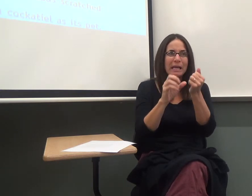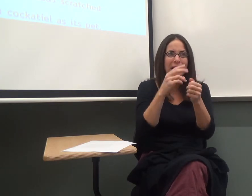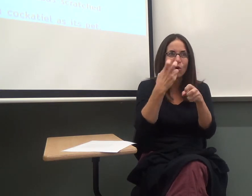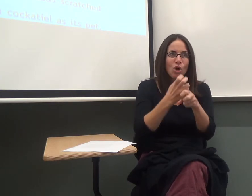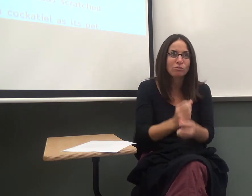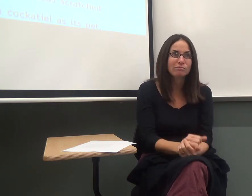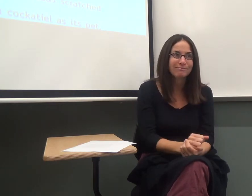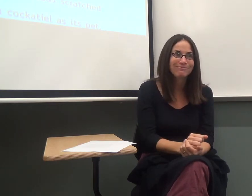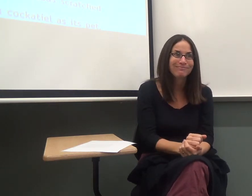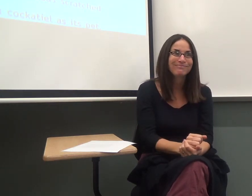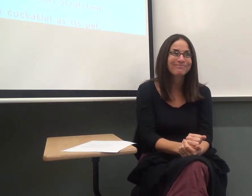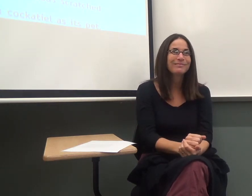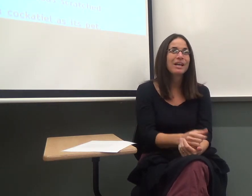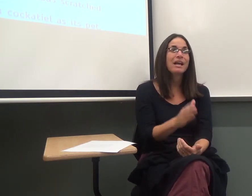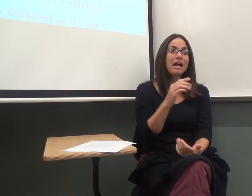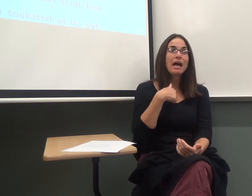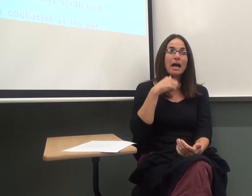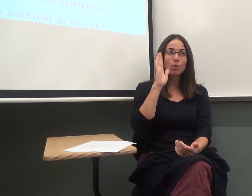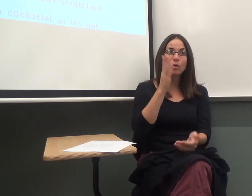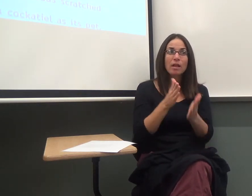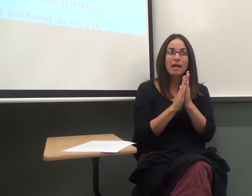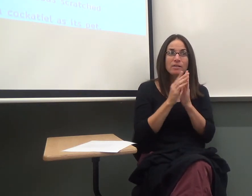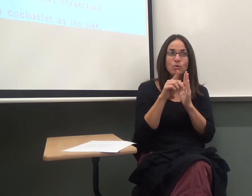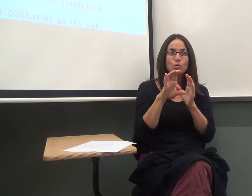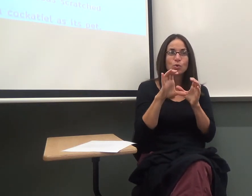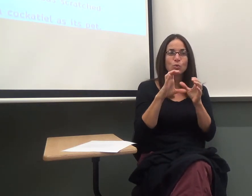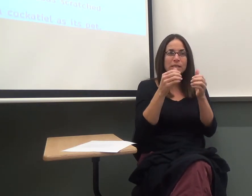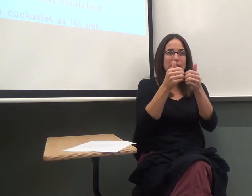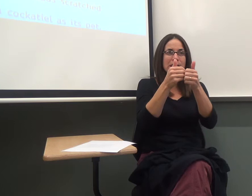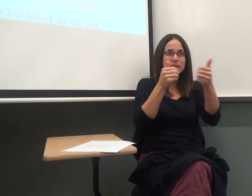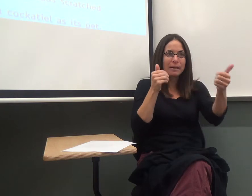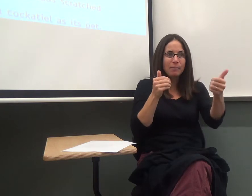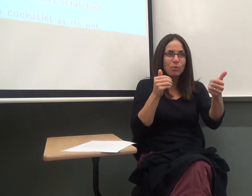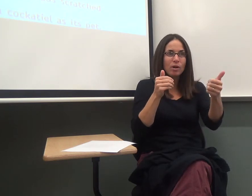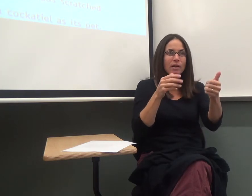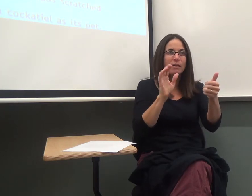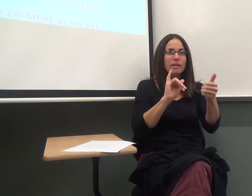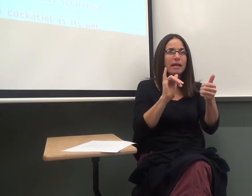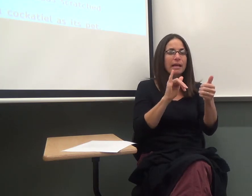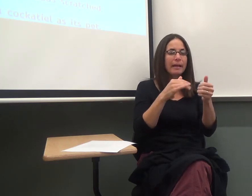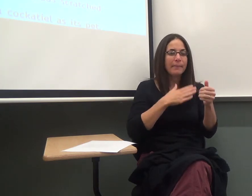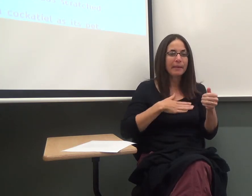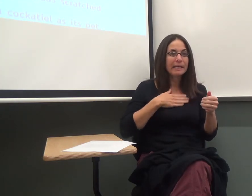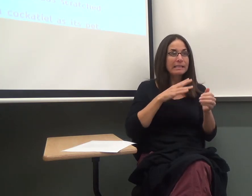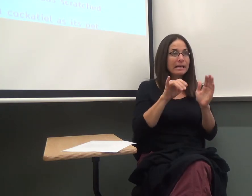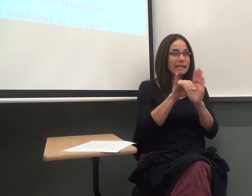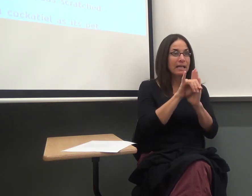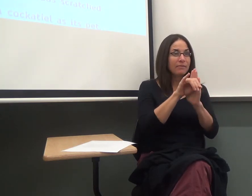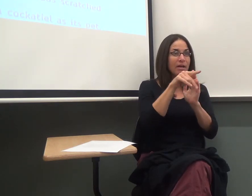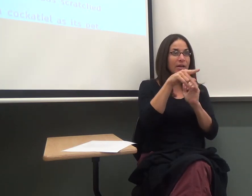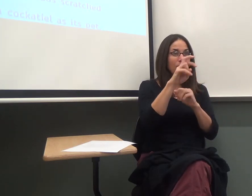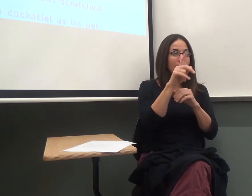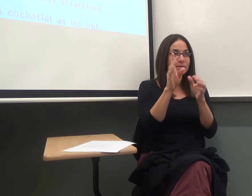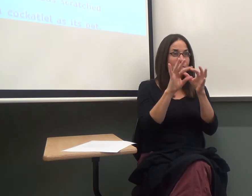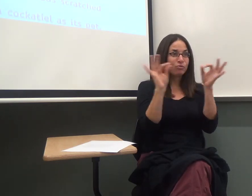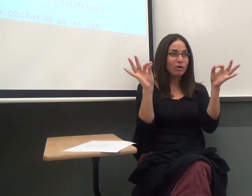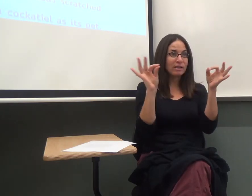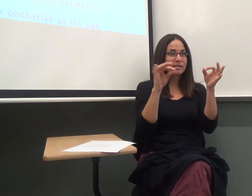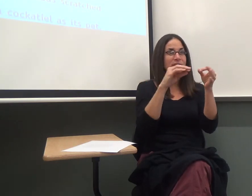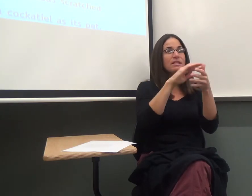Okay? But I am going to ask you to do it separately. I will say, please identify the prepositional phrases in the following sentences. And it'll be a